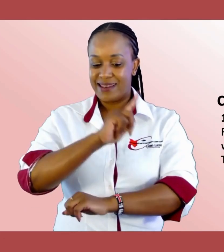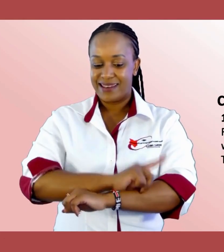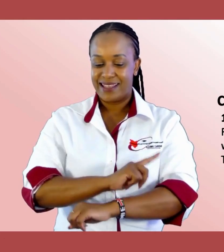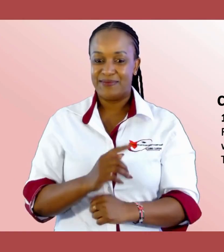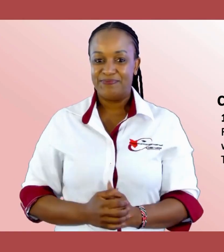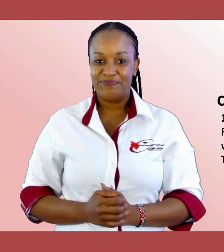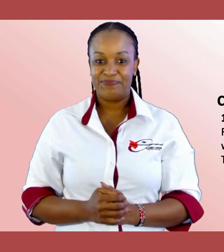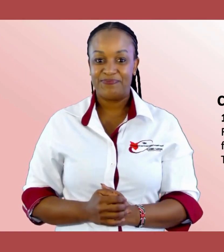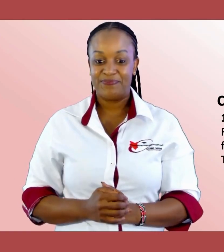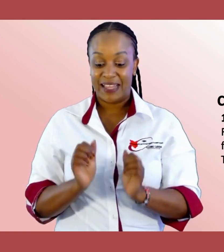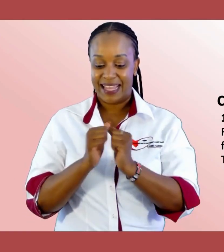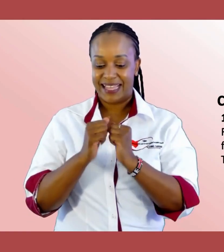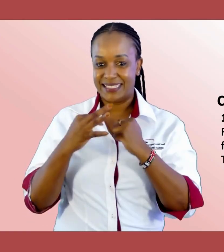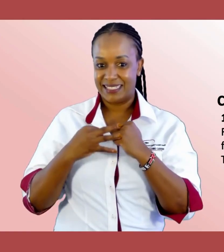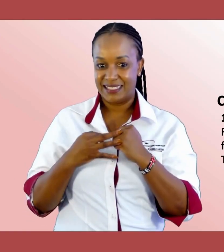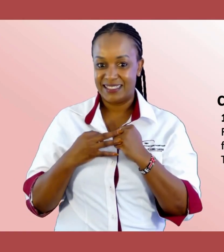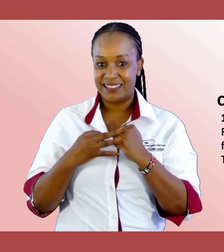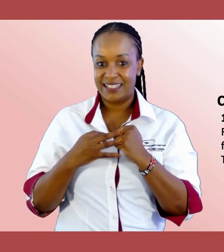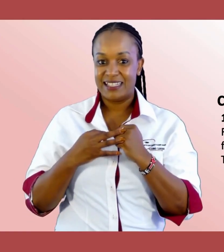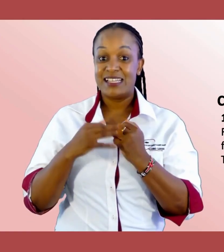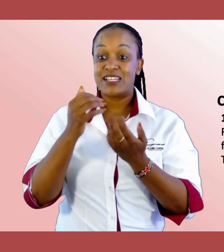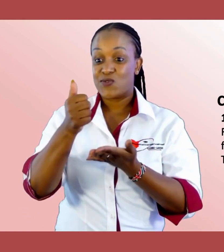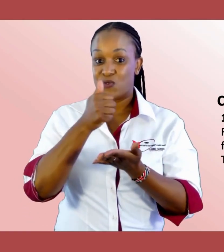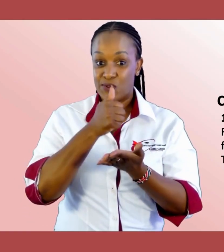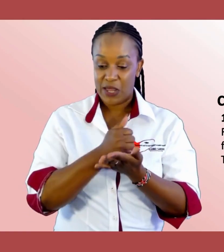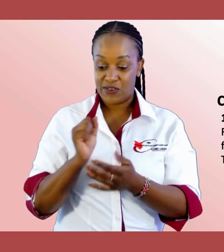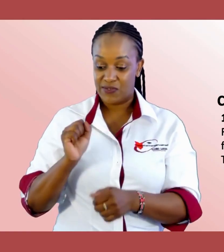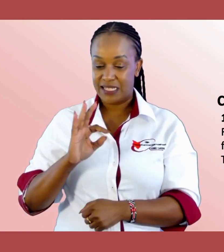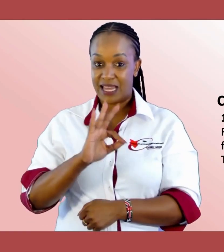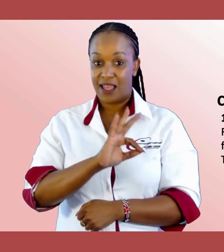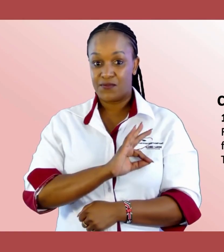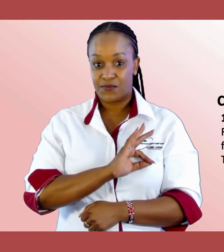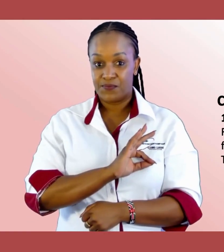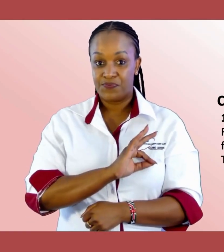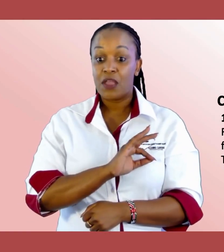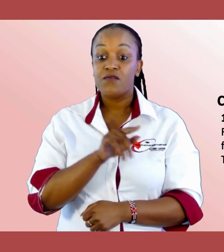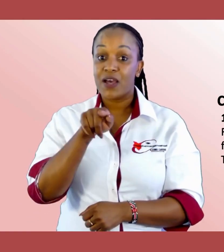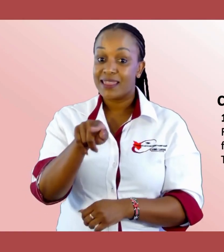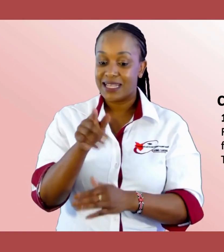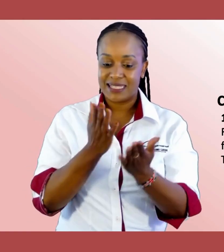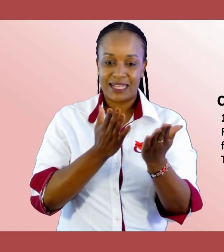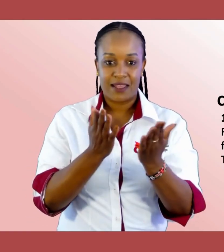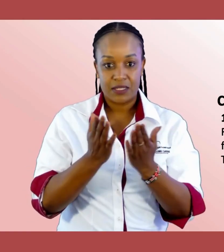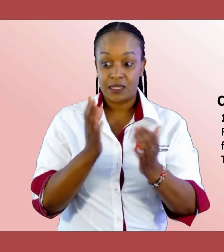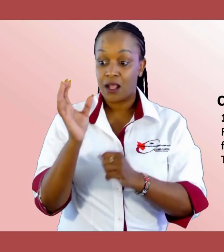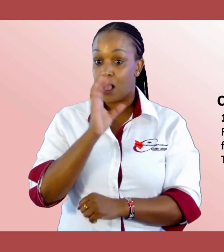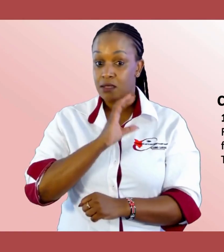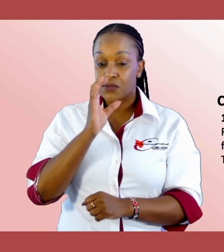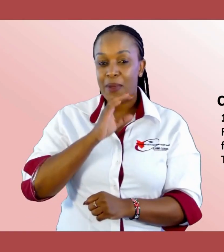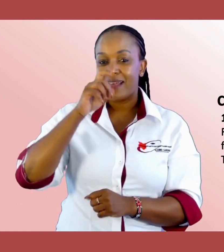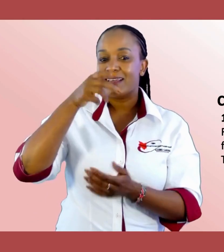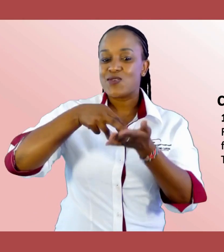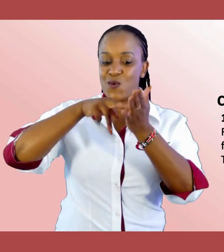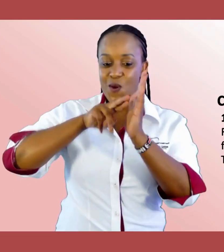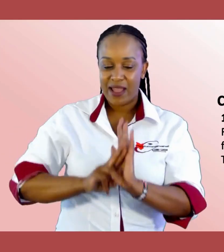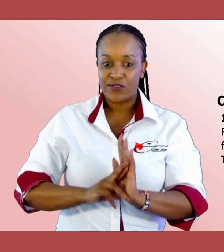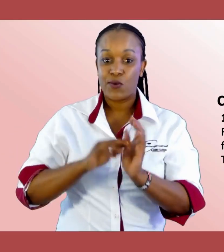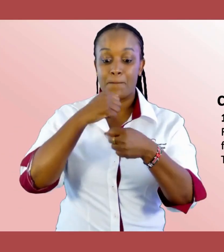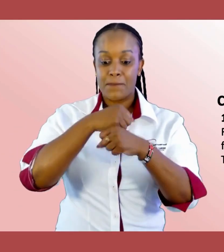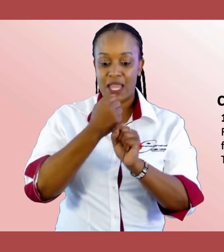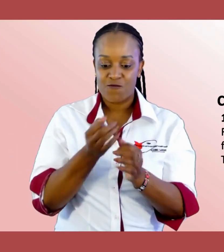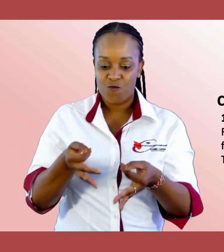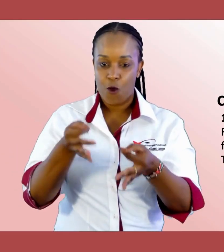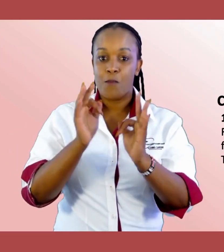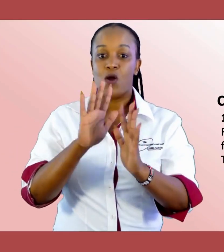day. 18. Recruitment of staff. For this service, the customer is required to make a